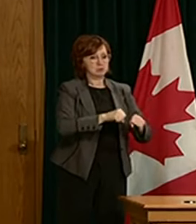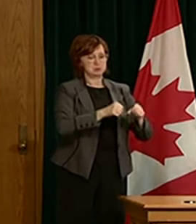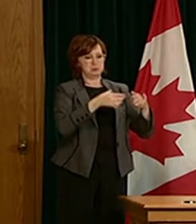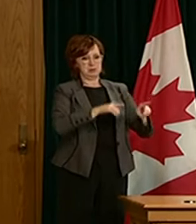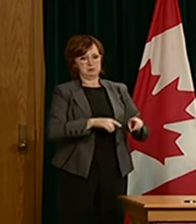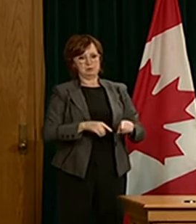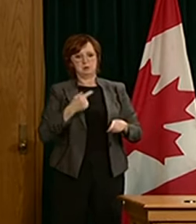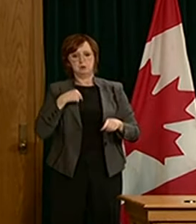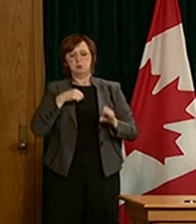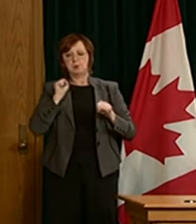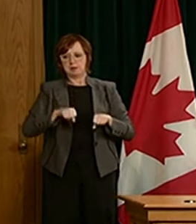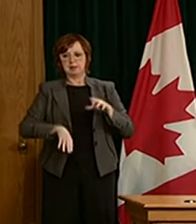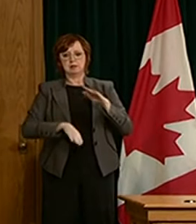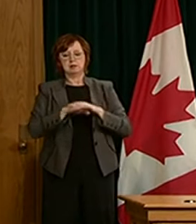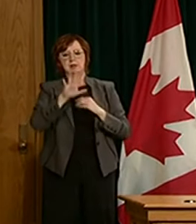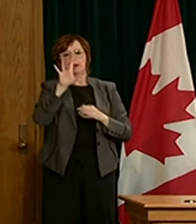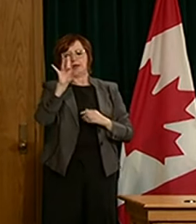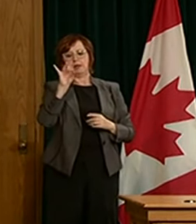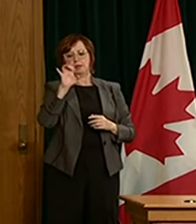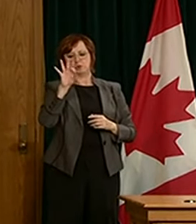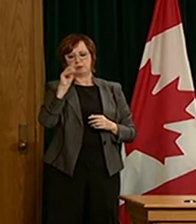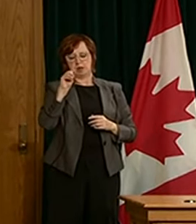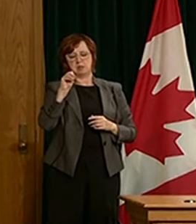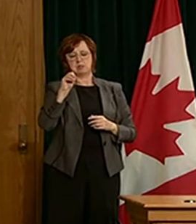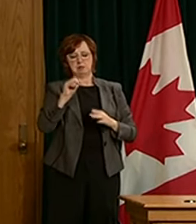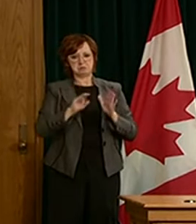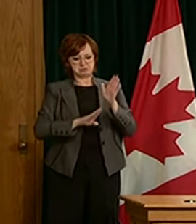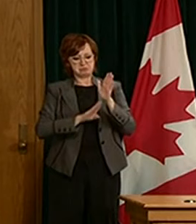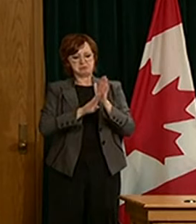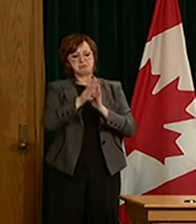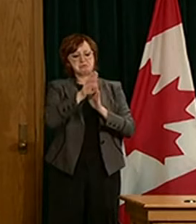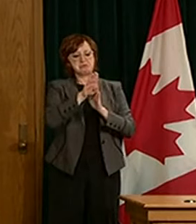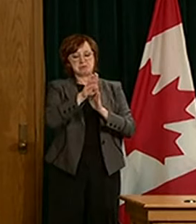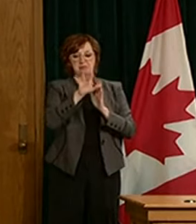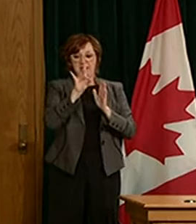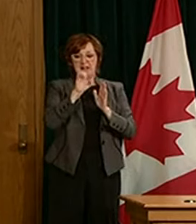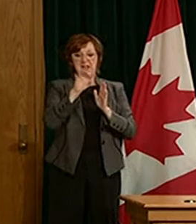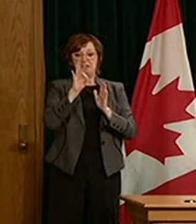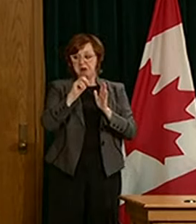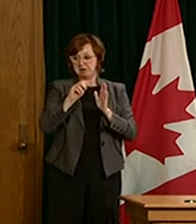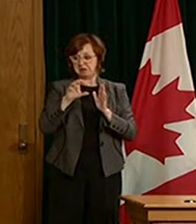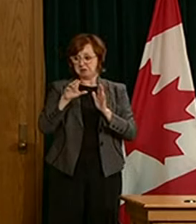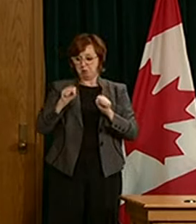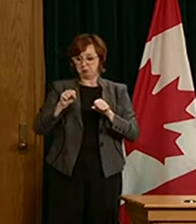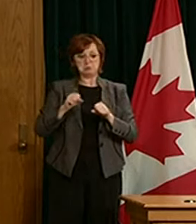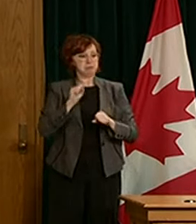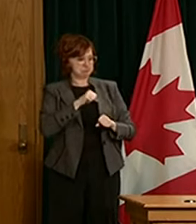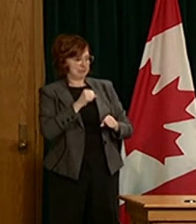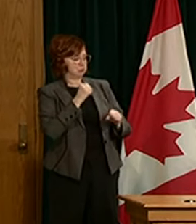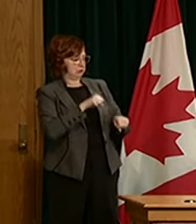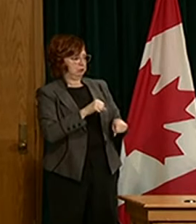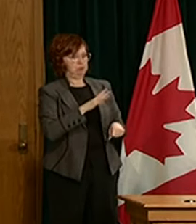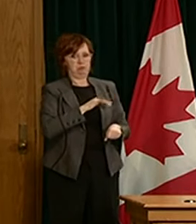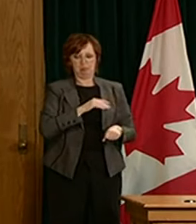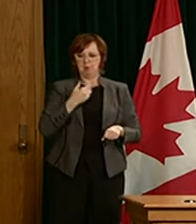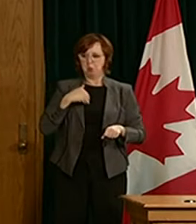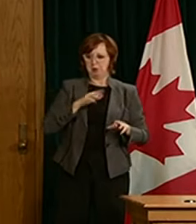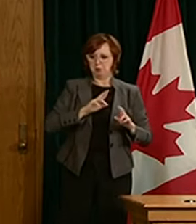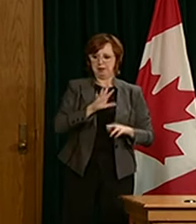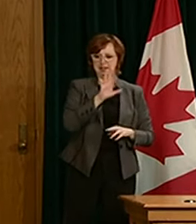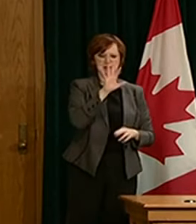at the peak of a surge. We have established plans to activate up to 963 ICU beds, which would account